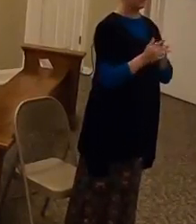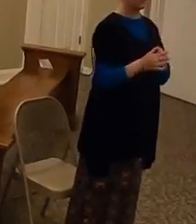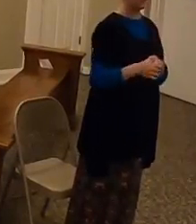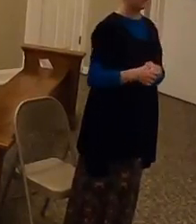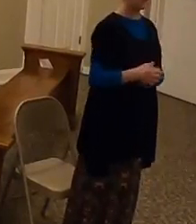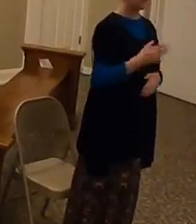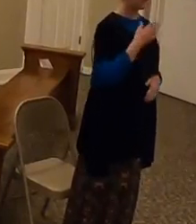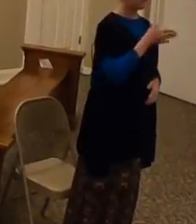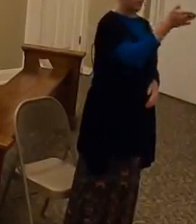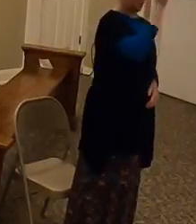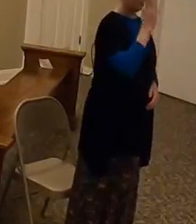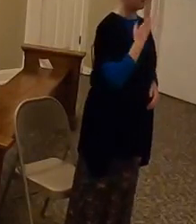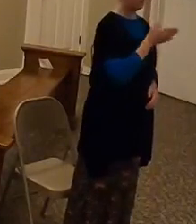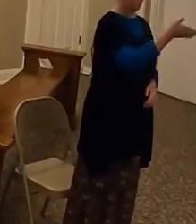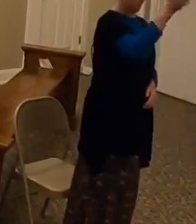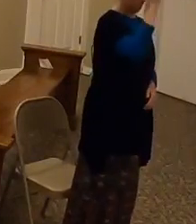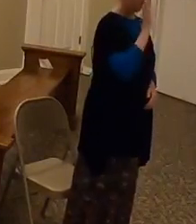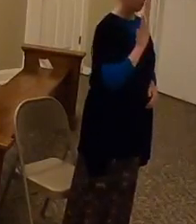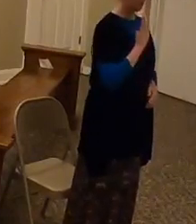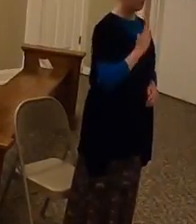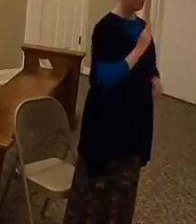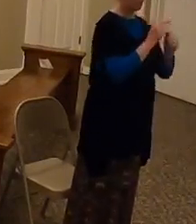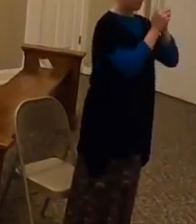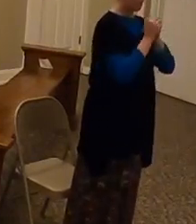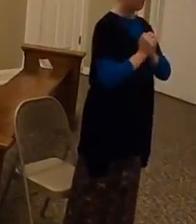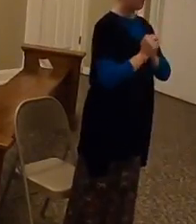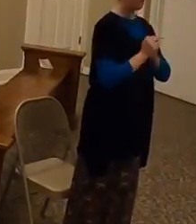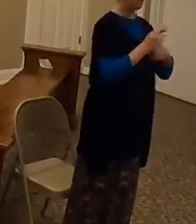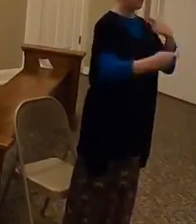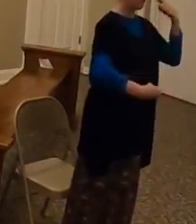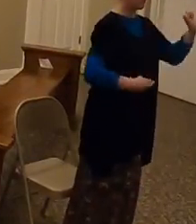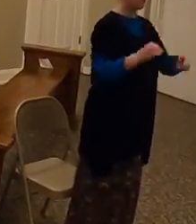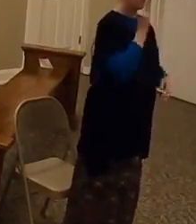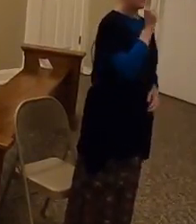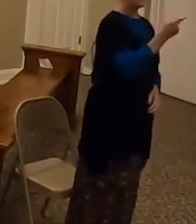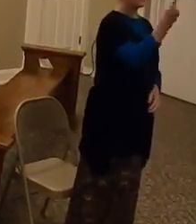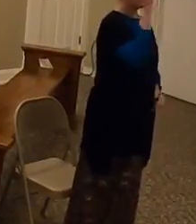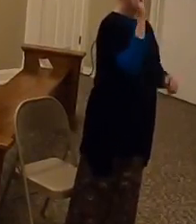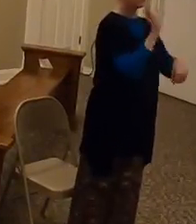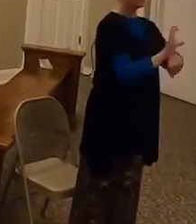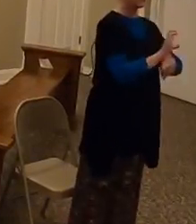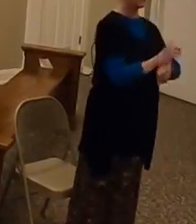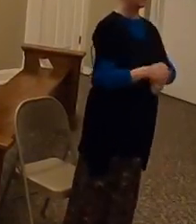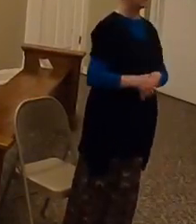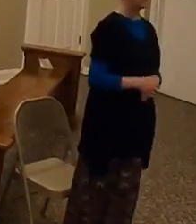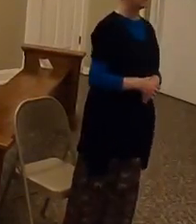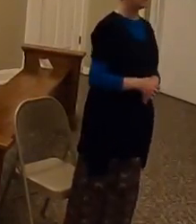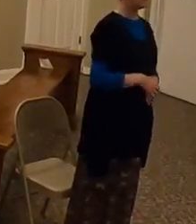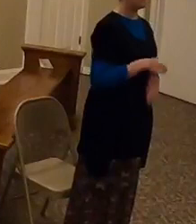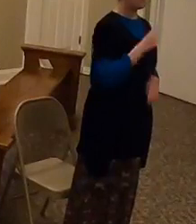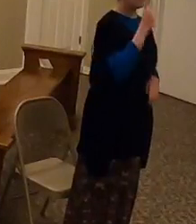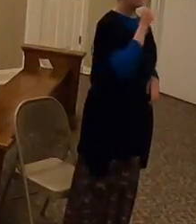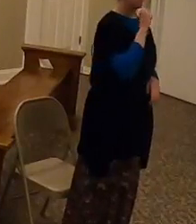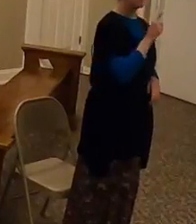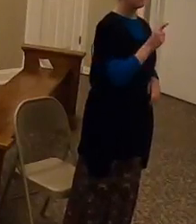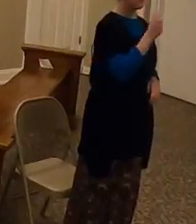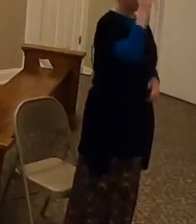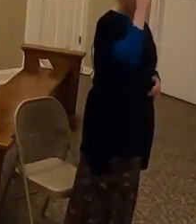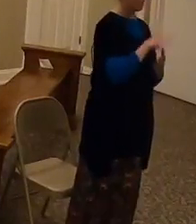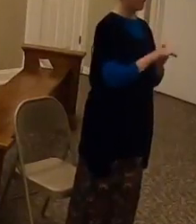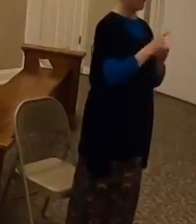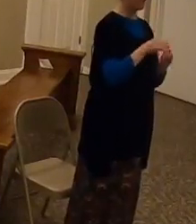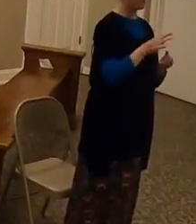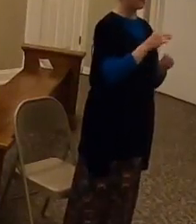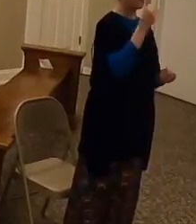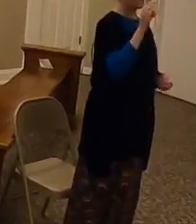Jesus. My God, my God. Amen. Revival is coming, church. I really believe the spirit of